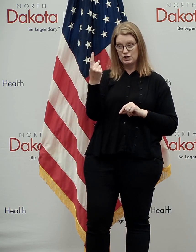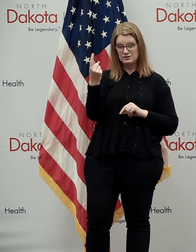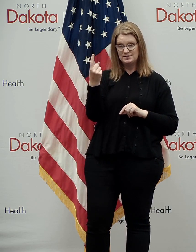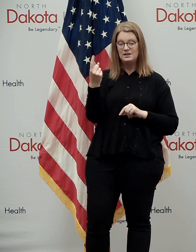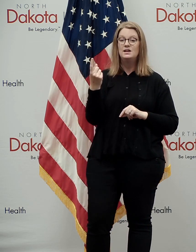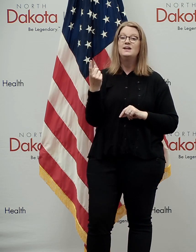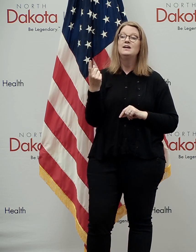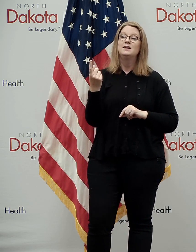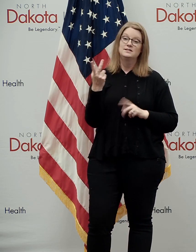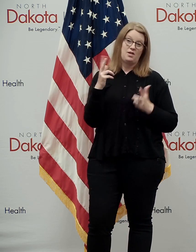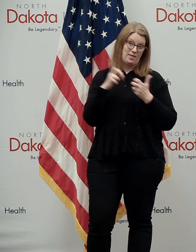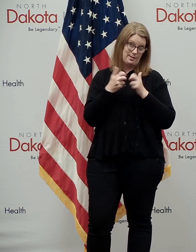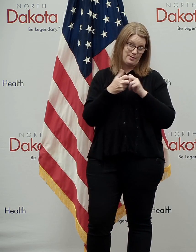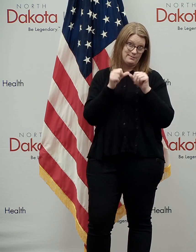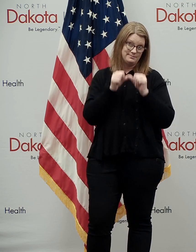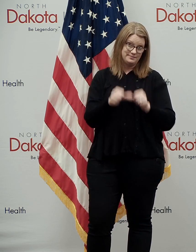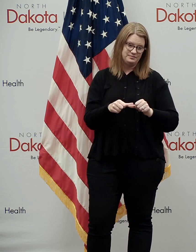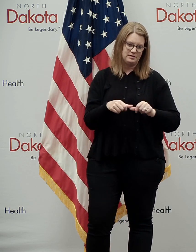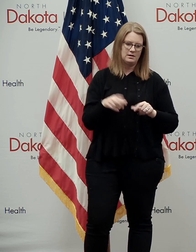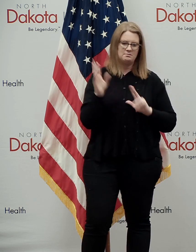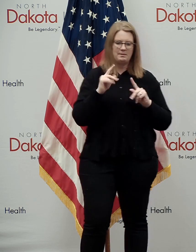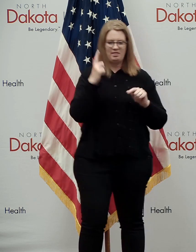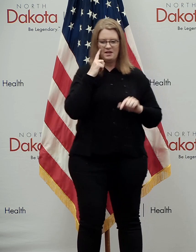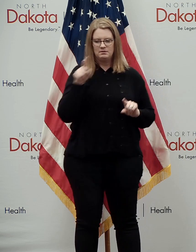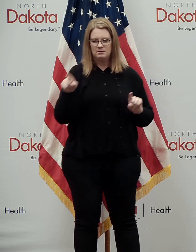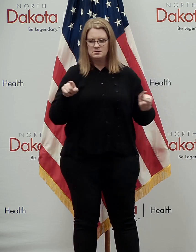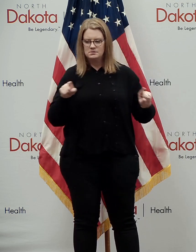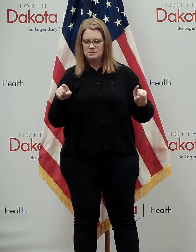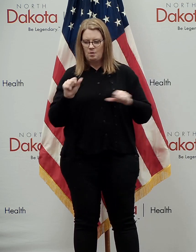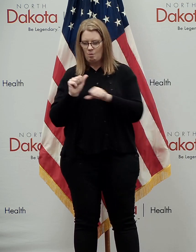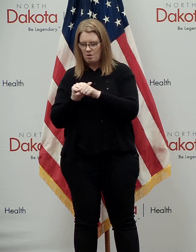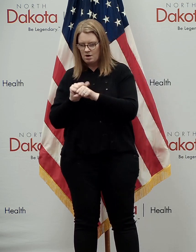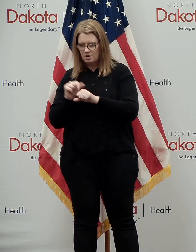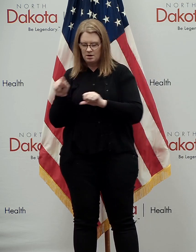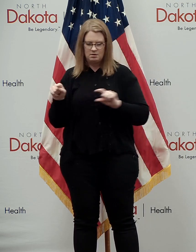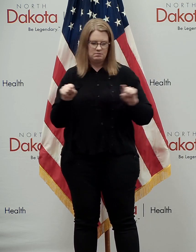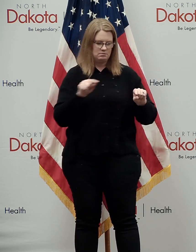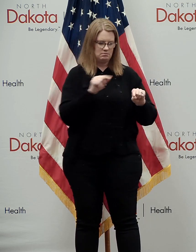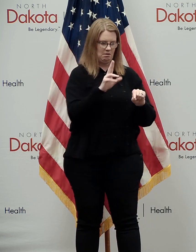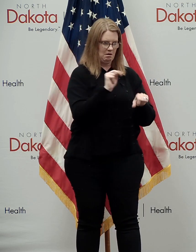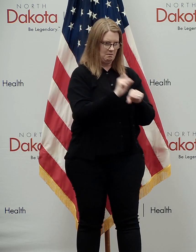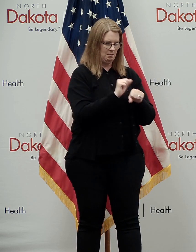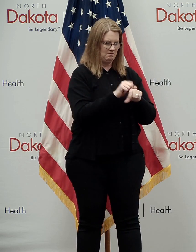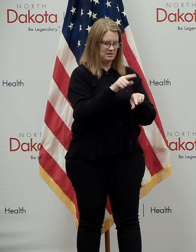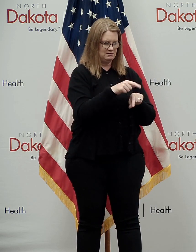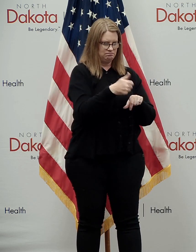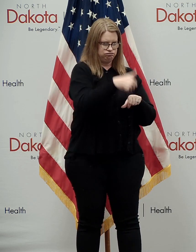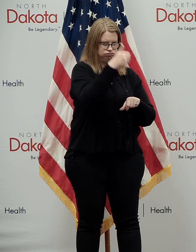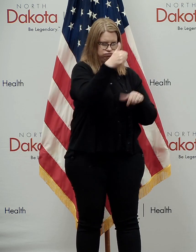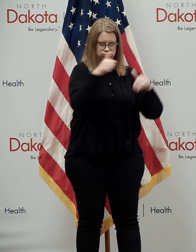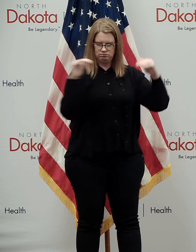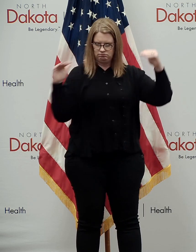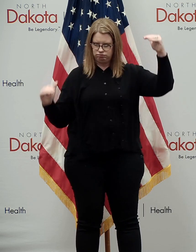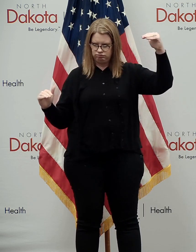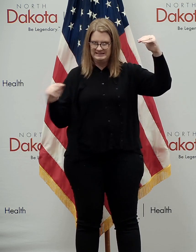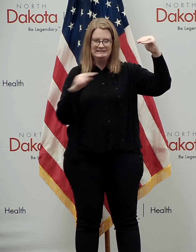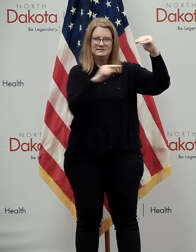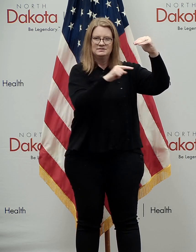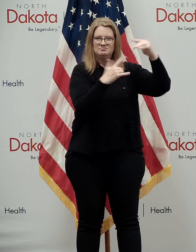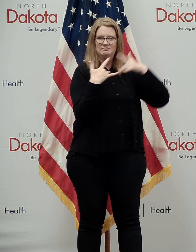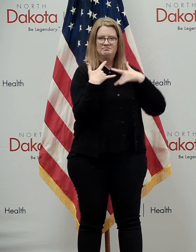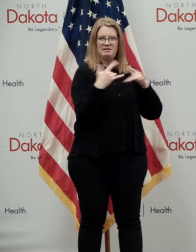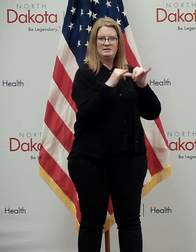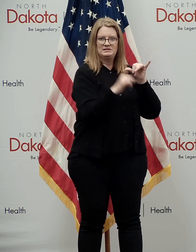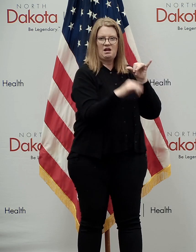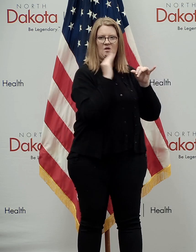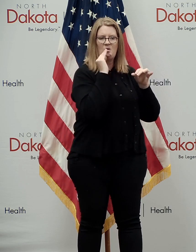some people, they would be better off on unemployment than working, and we want to encourage people to get back to work to help our businesses get going again,